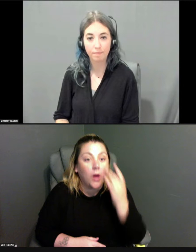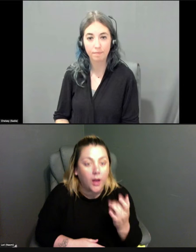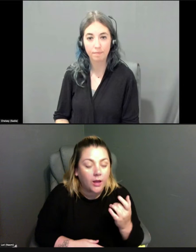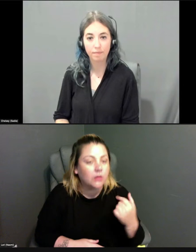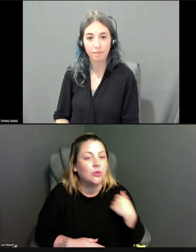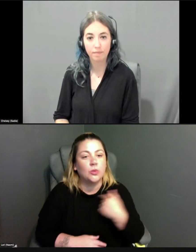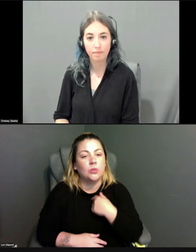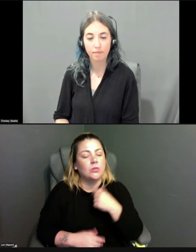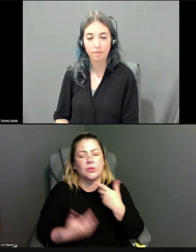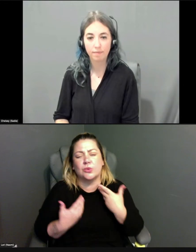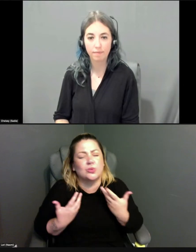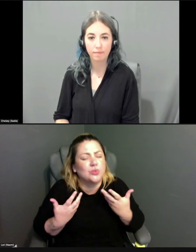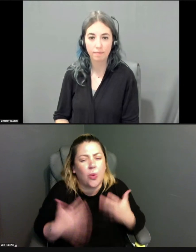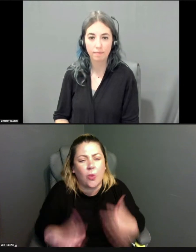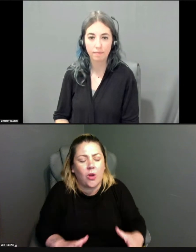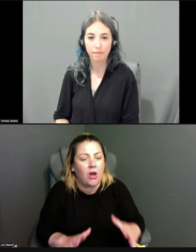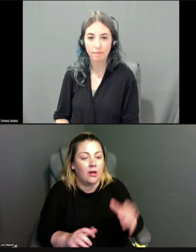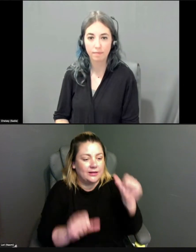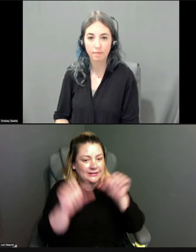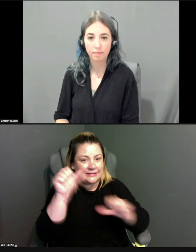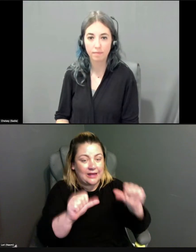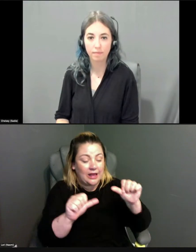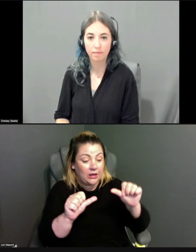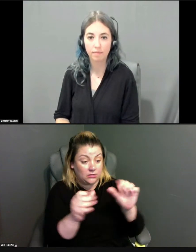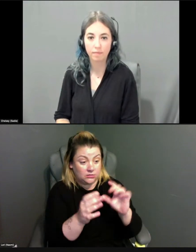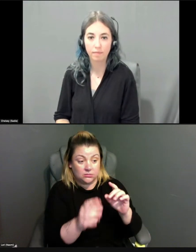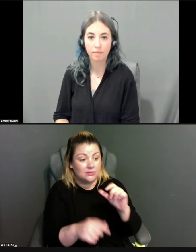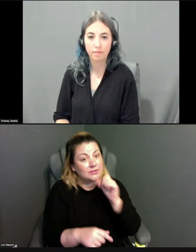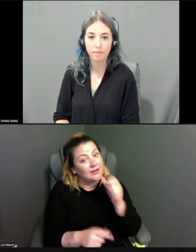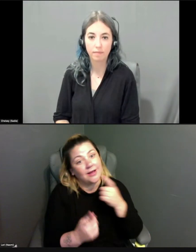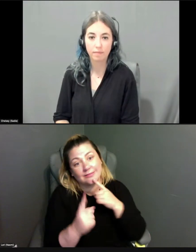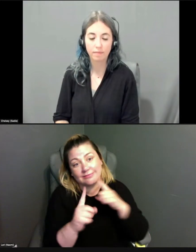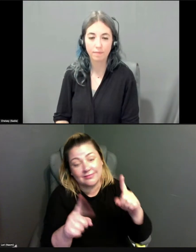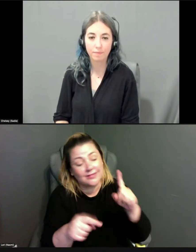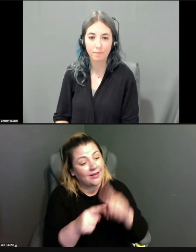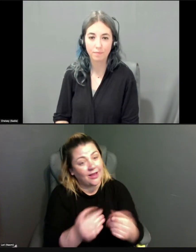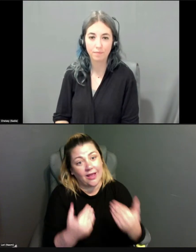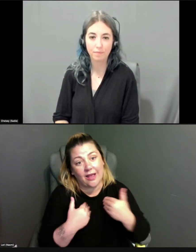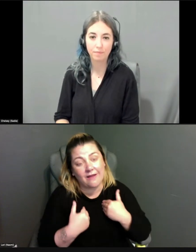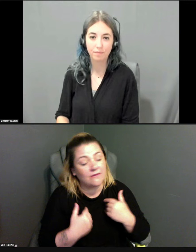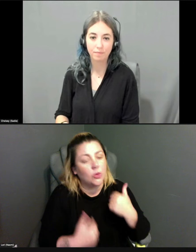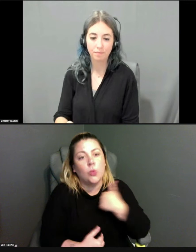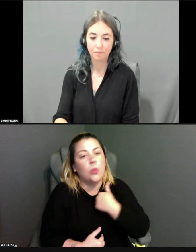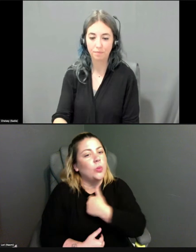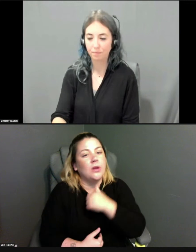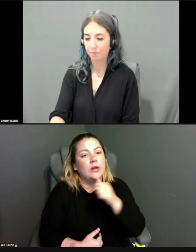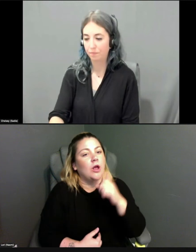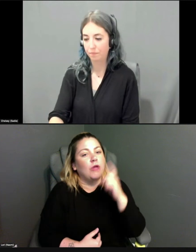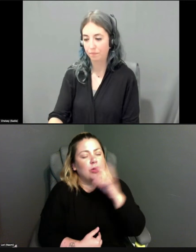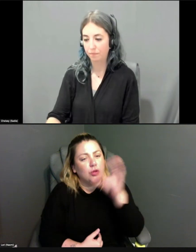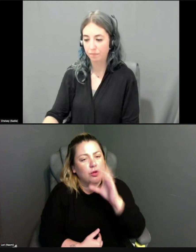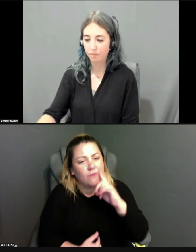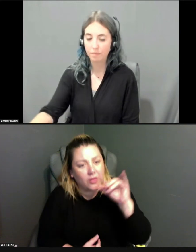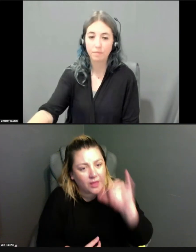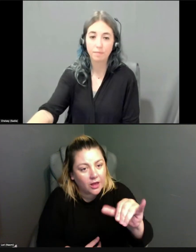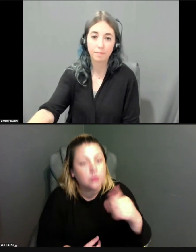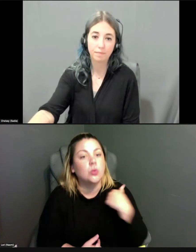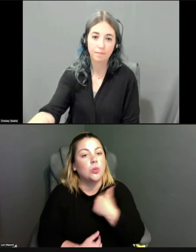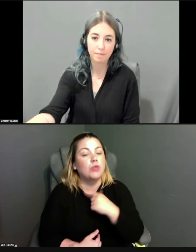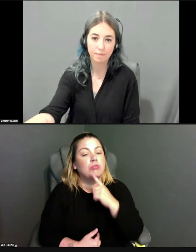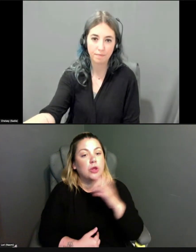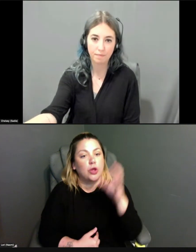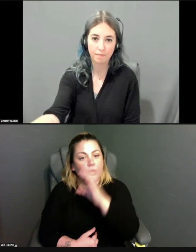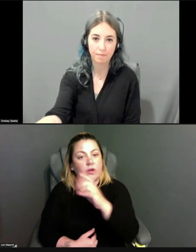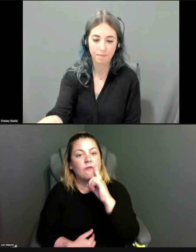of those things that science says isn't attainable through dieting. We're pursuing all of these other things. And sometimes just the act